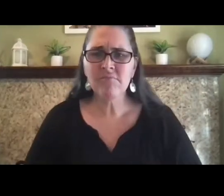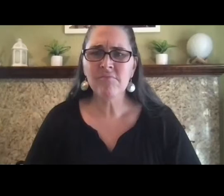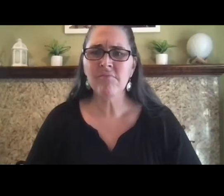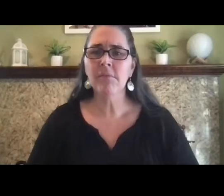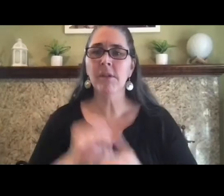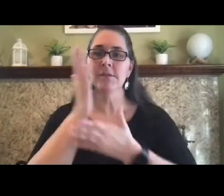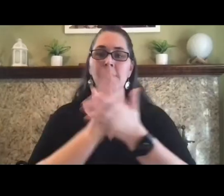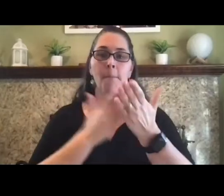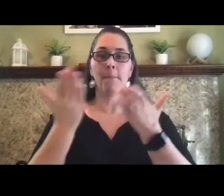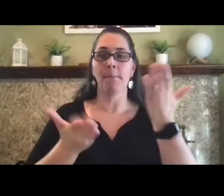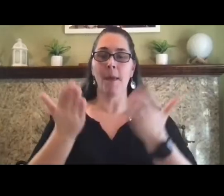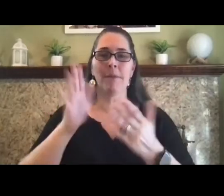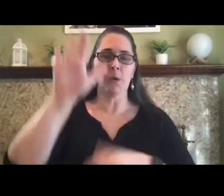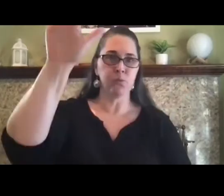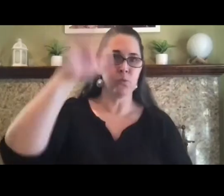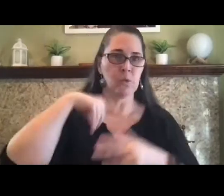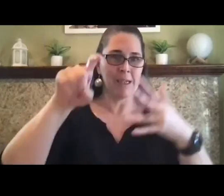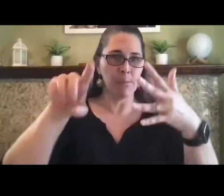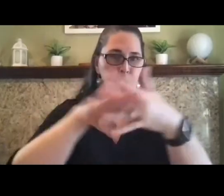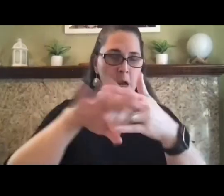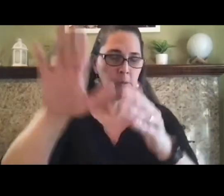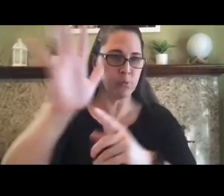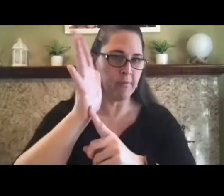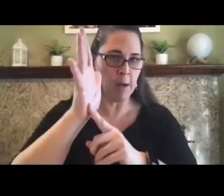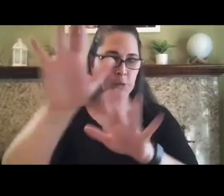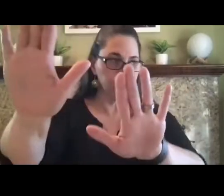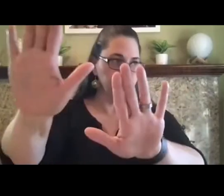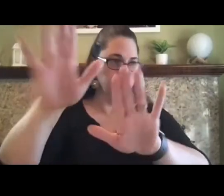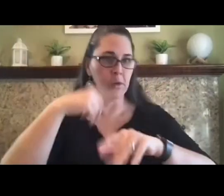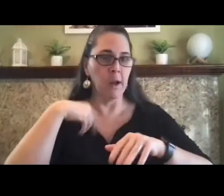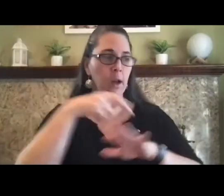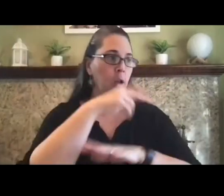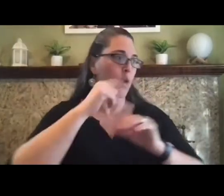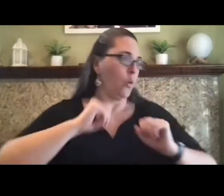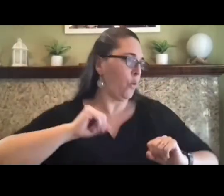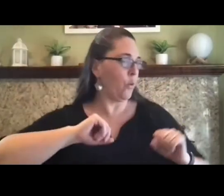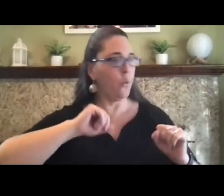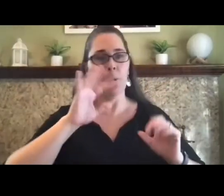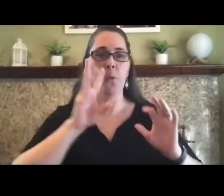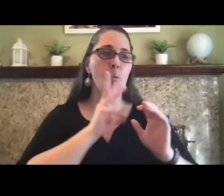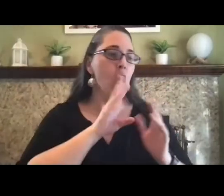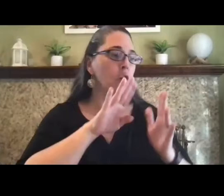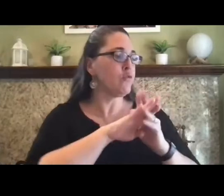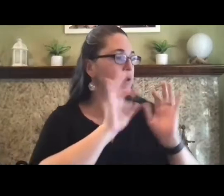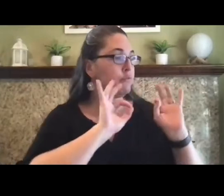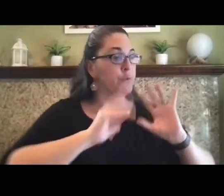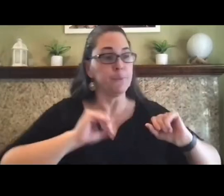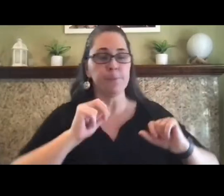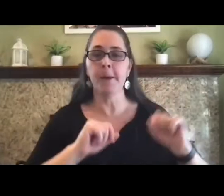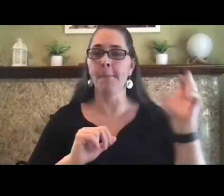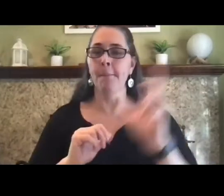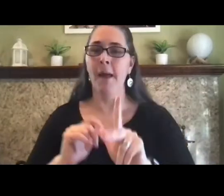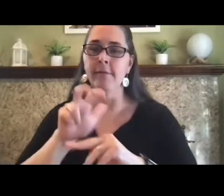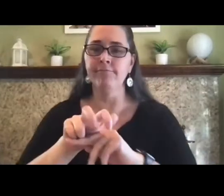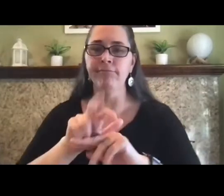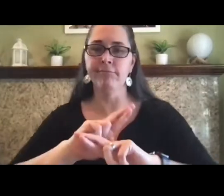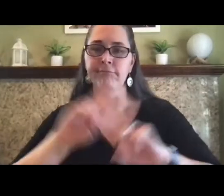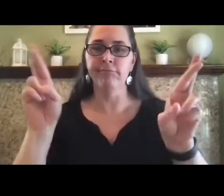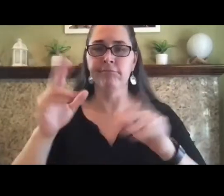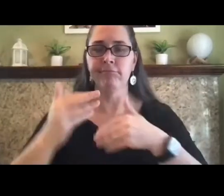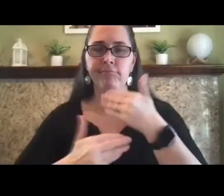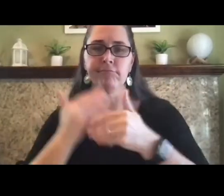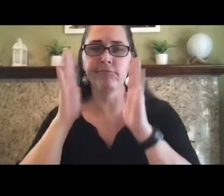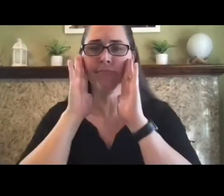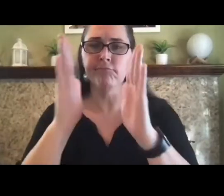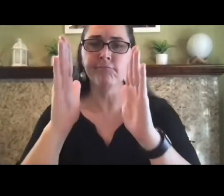attention. Some may raise their hand and say, "I need a 5-minute break," and then go for a drink of water and walk around until they're ready